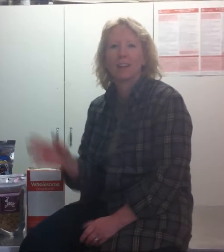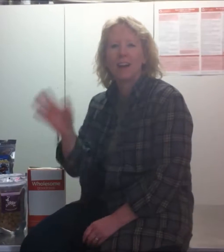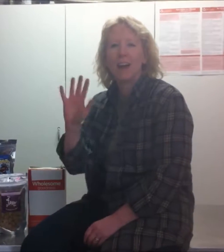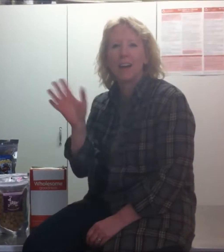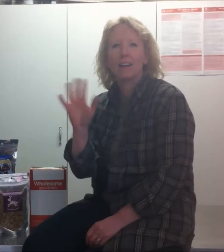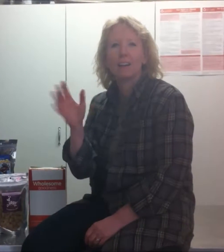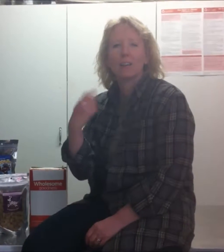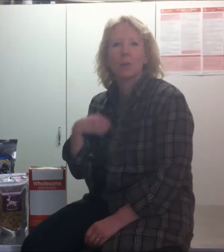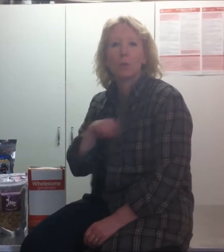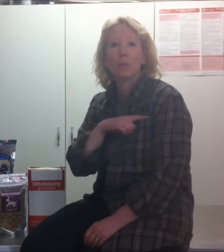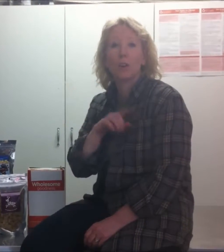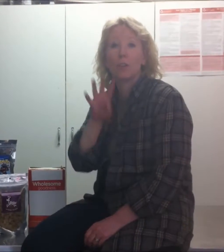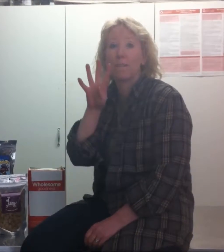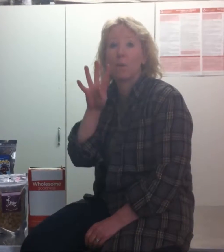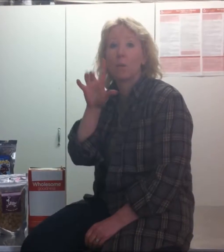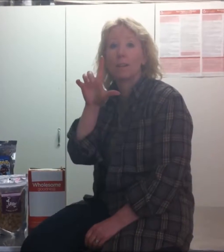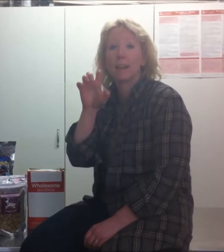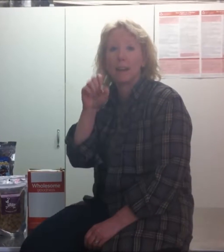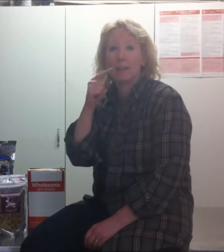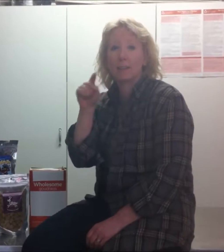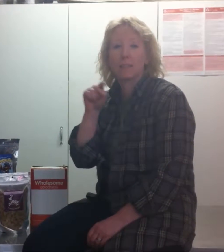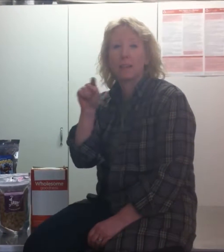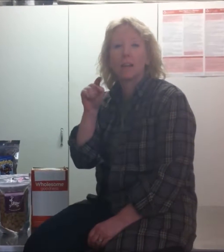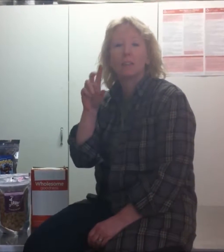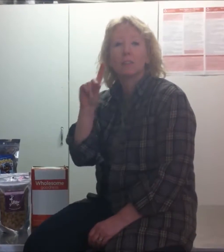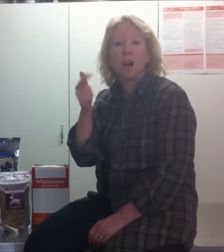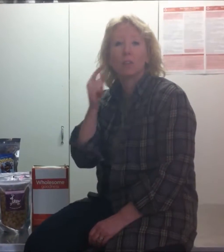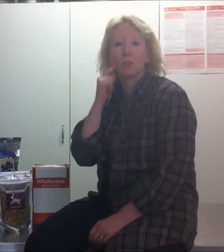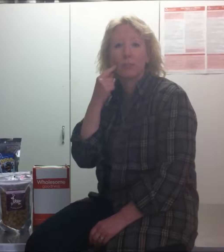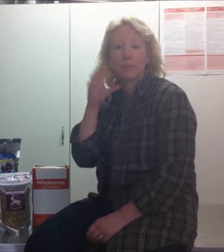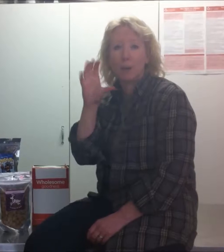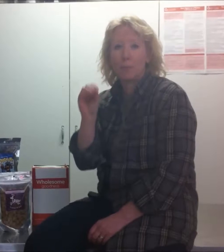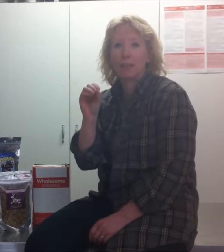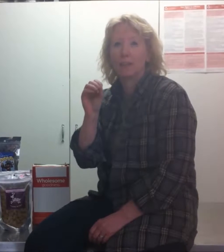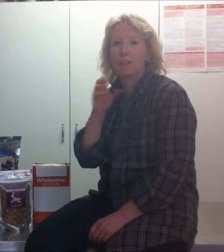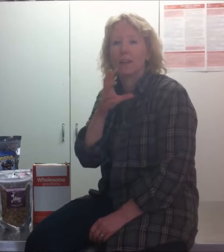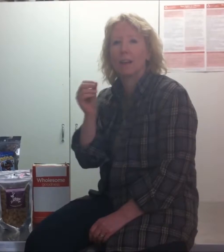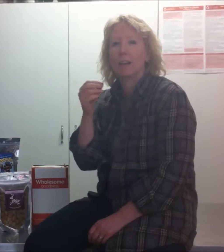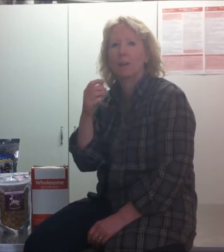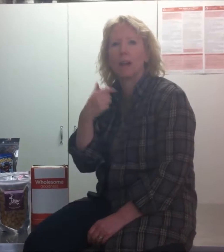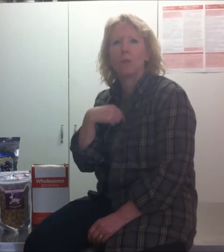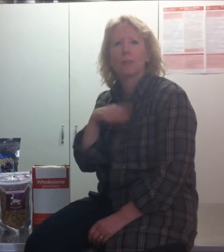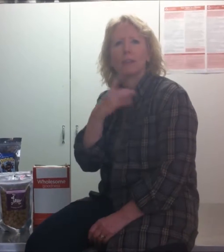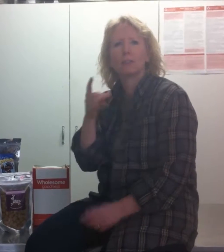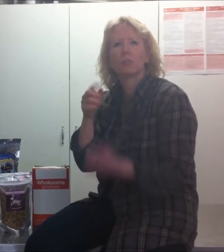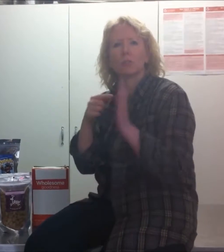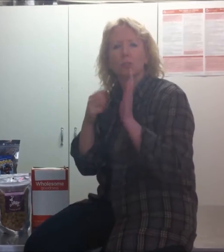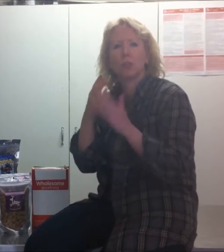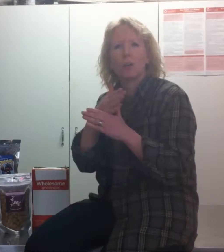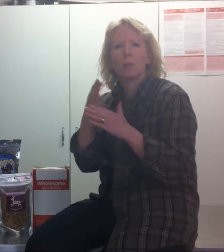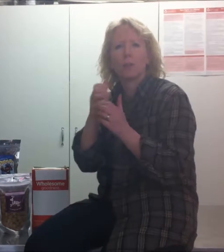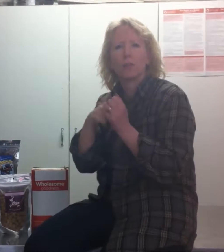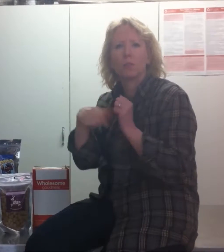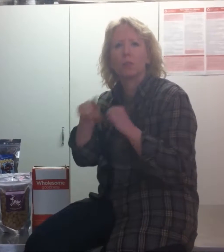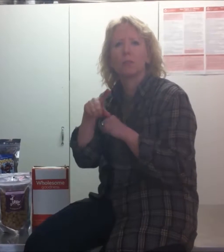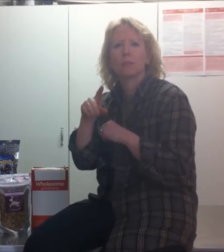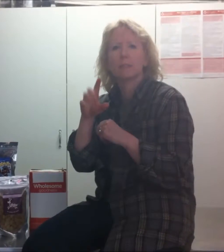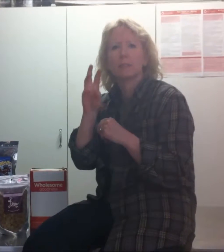Hi, we are the Four Legs Dog Treat Company and I would like to share with you the